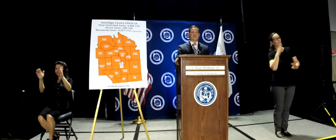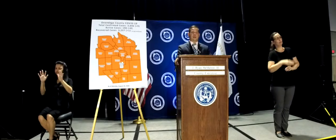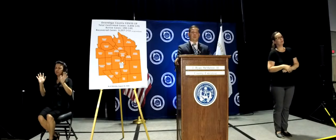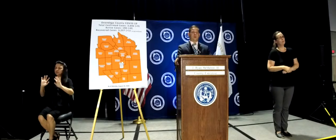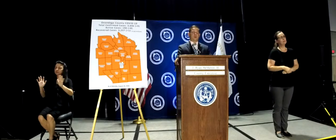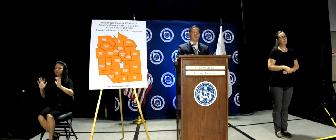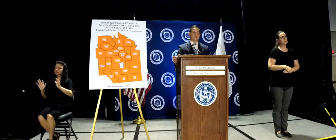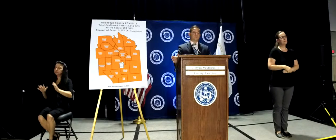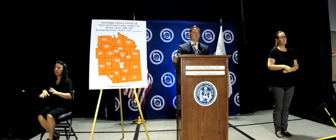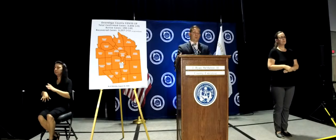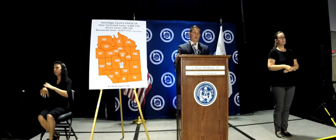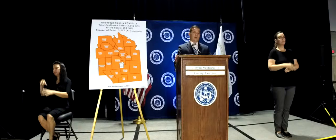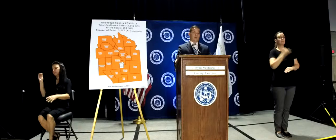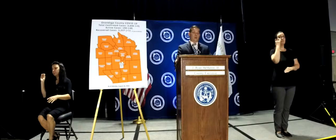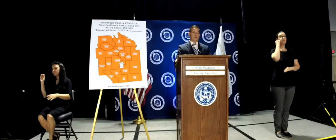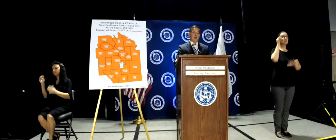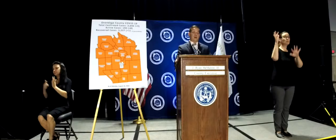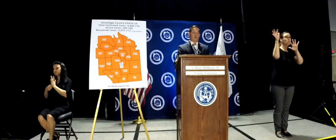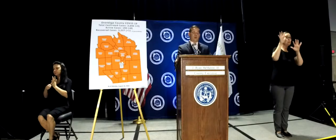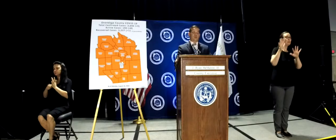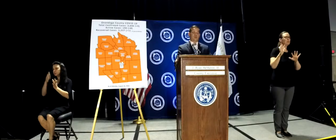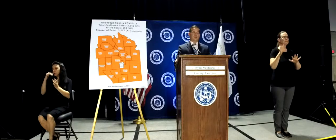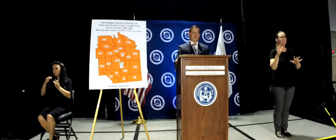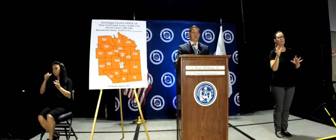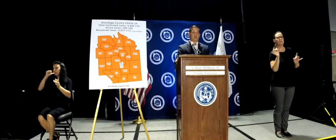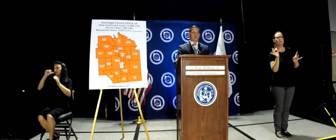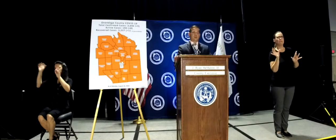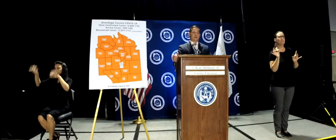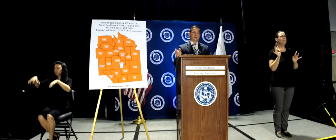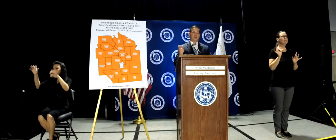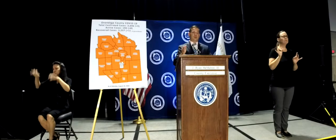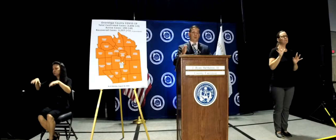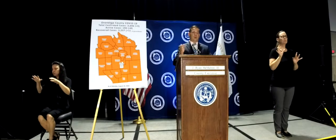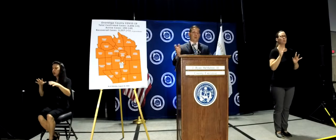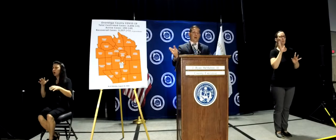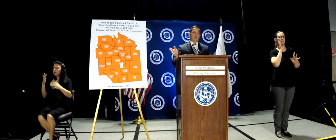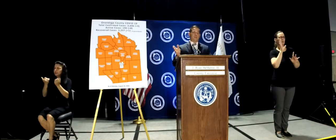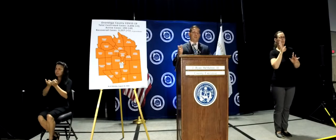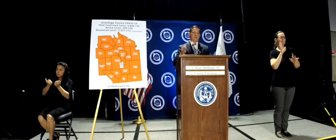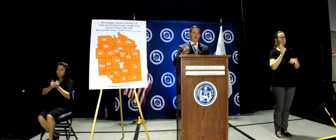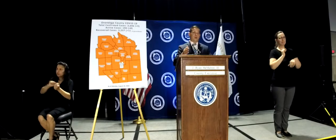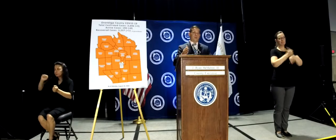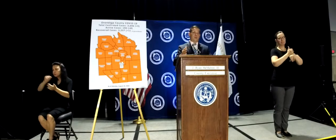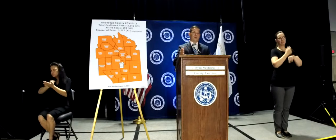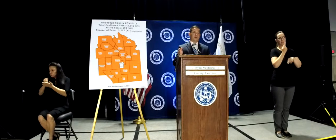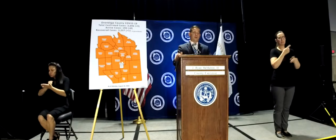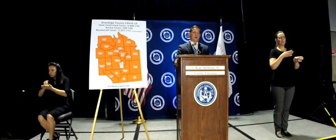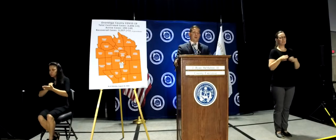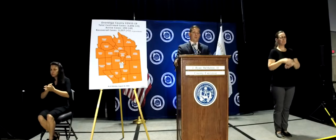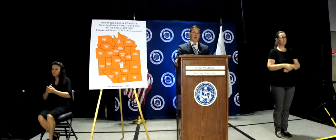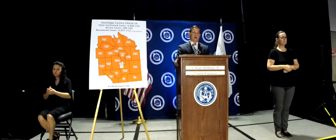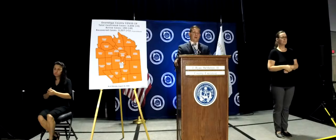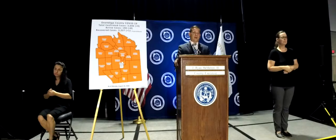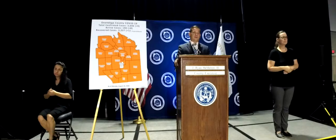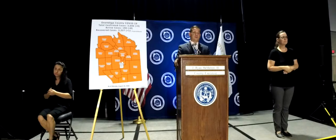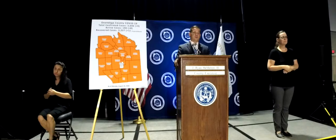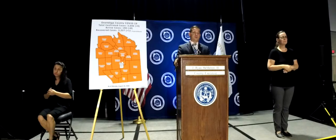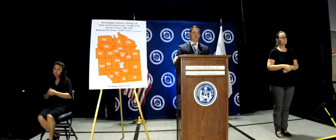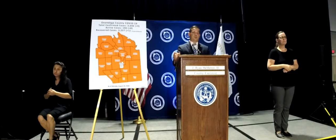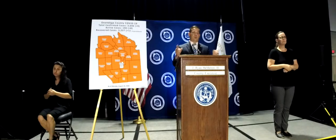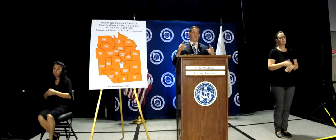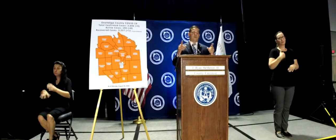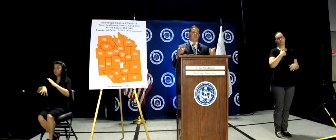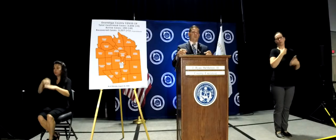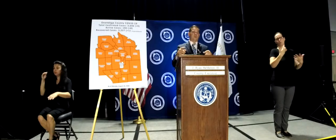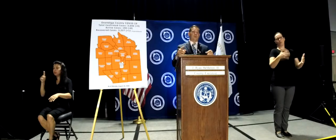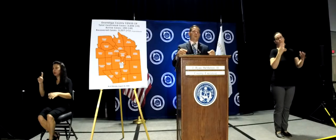to go inside the buildings. When you have a registration, you can control how many people are coming in. Again, we're not going to have a situation